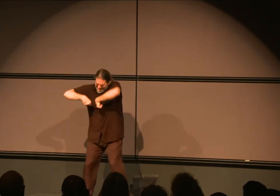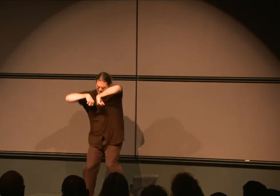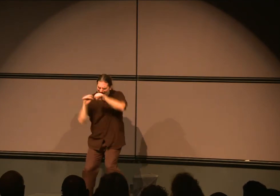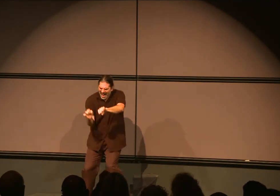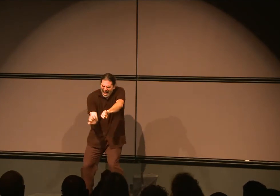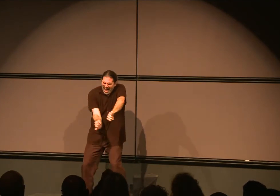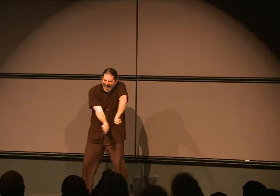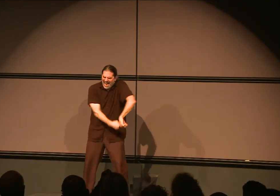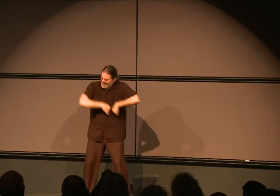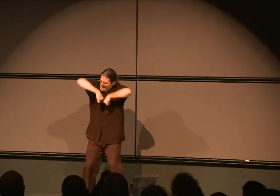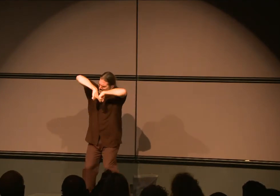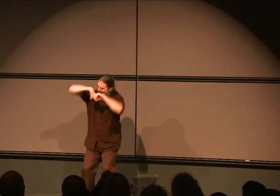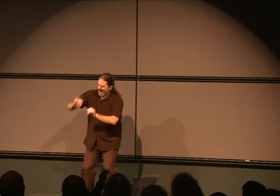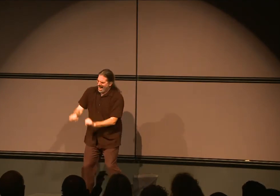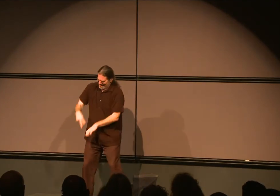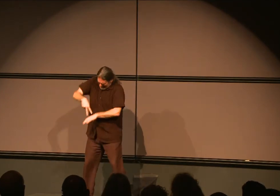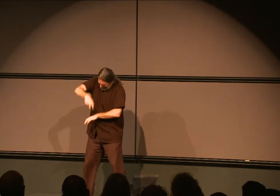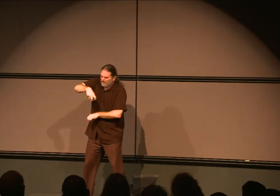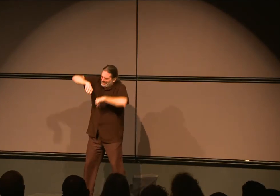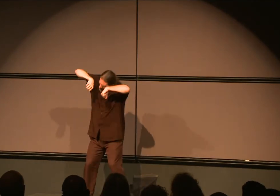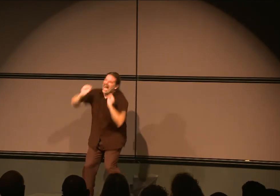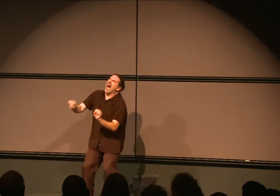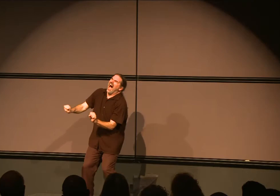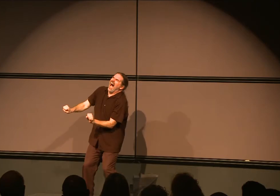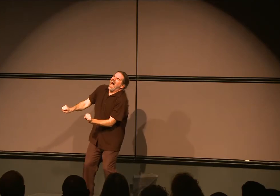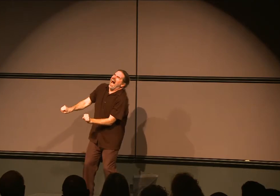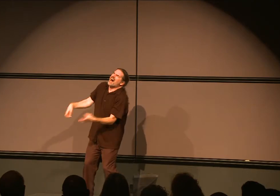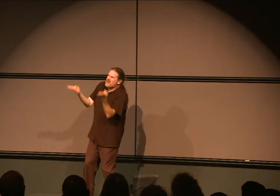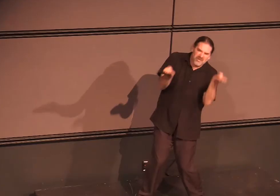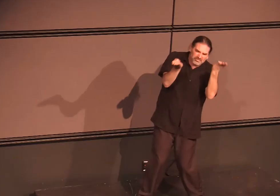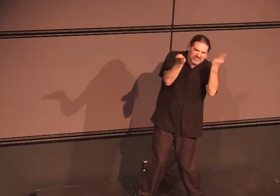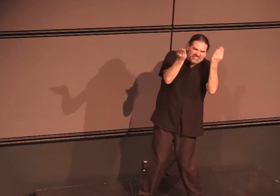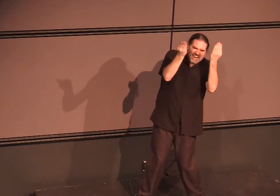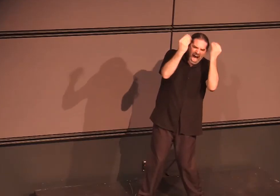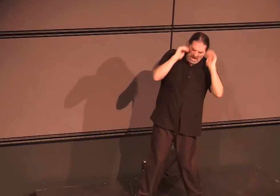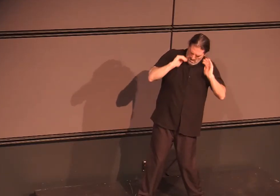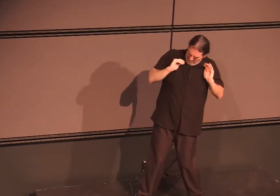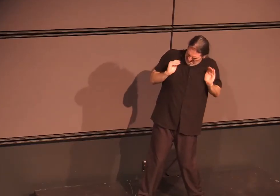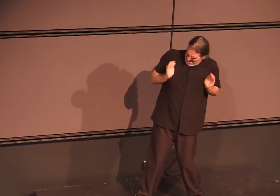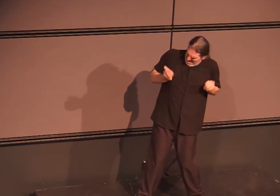Charlie, leaping up for the pontoon of the chopper.